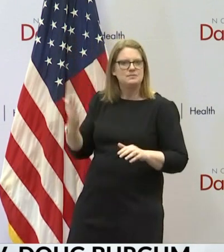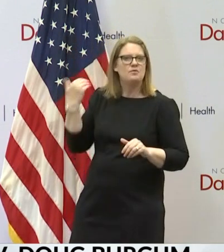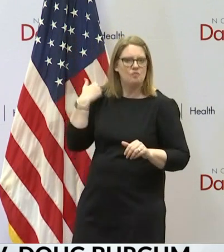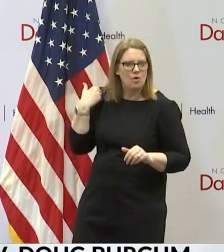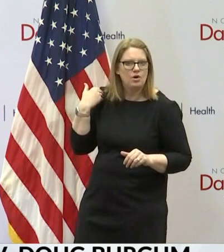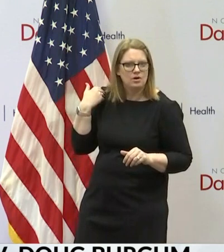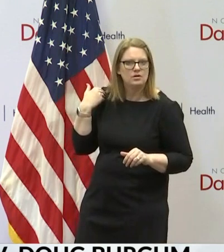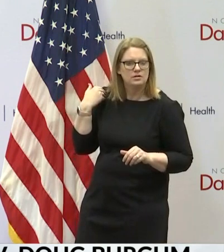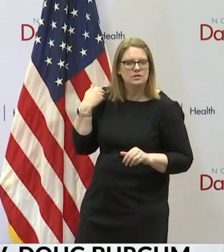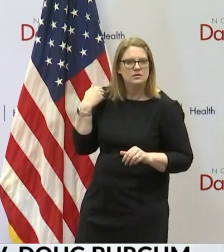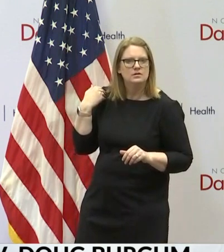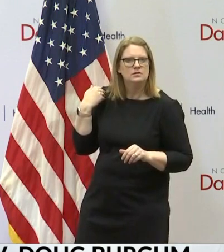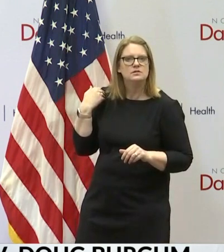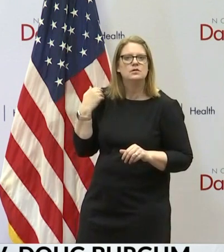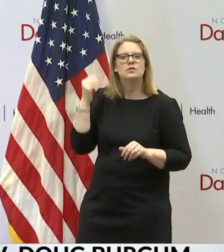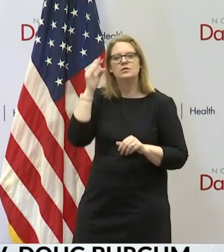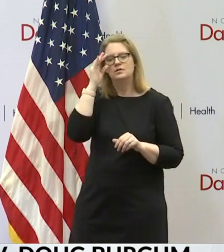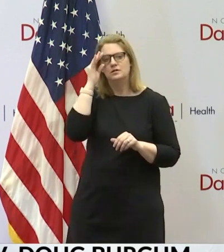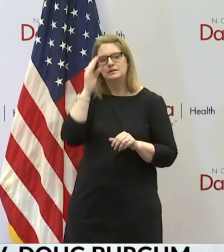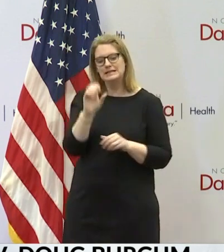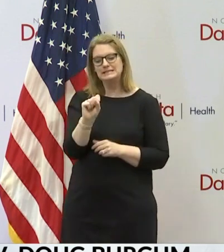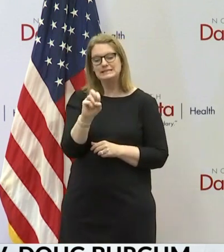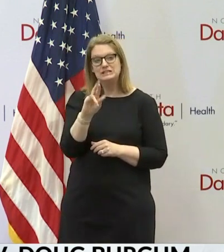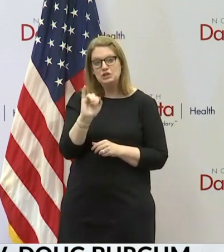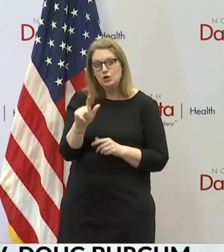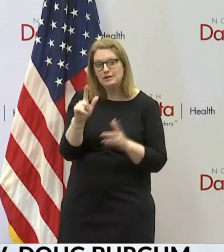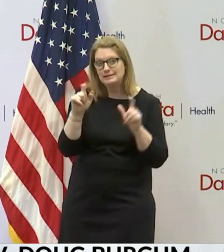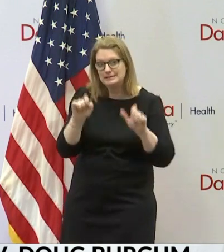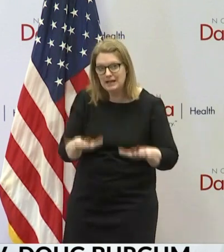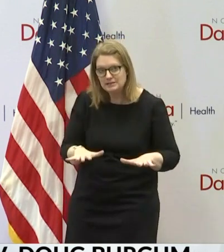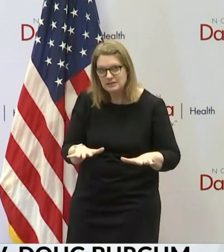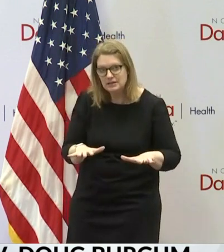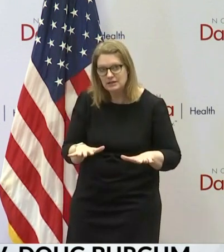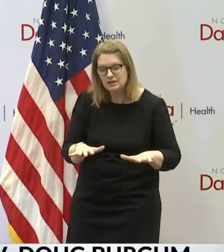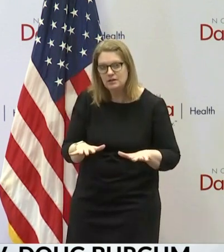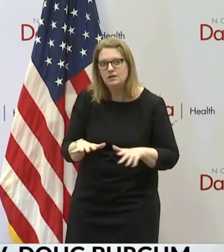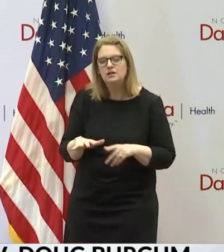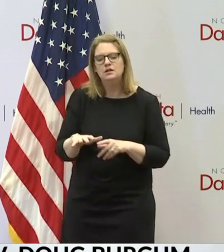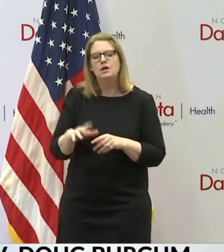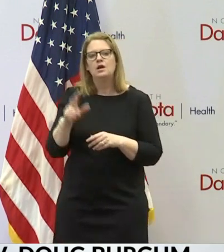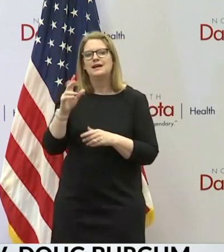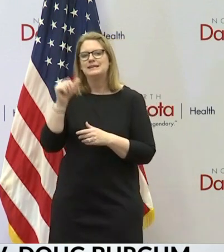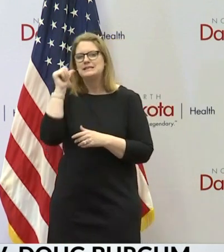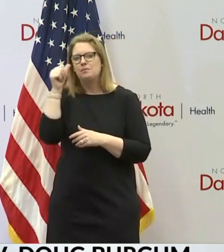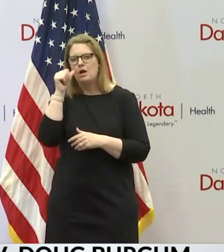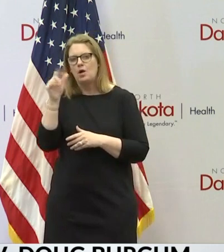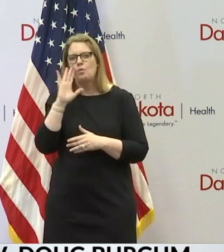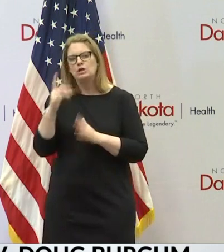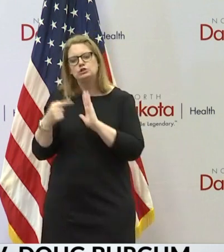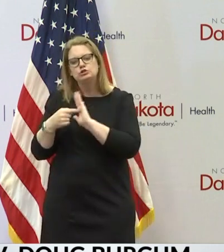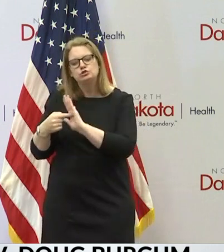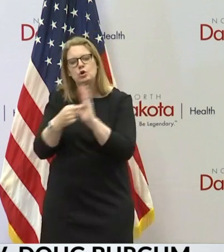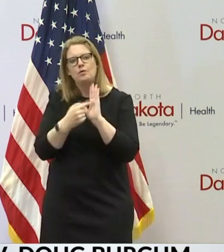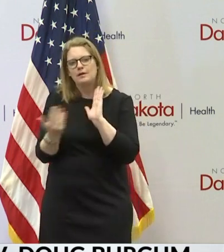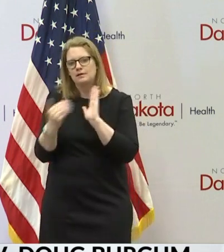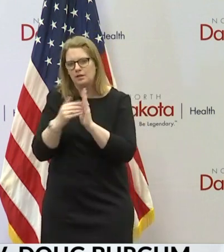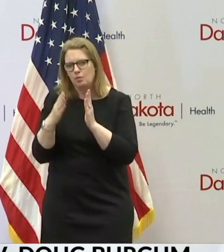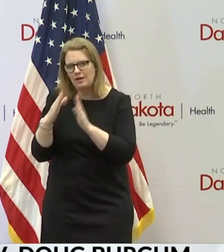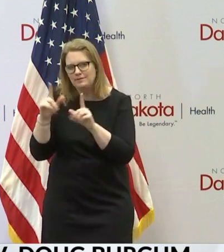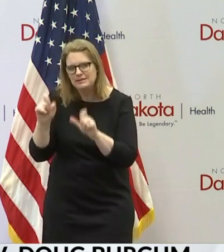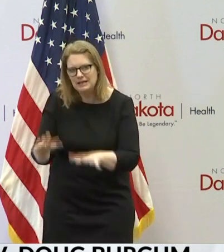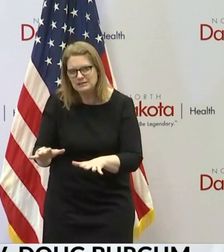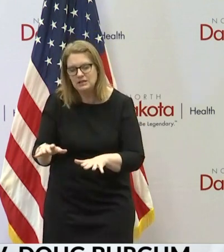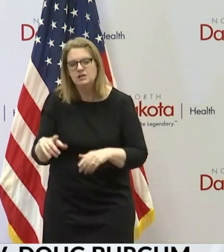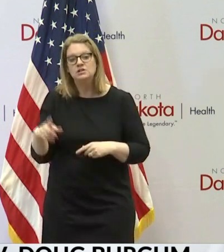tested earlier. And so again, this serial testing, we'll be tomorrow introducing a new way of displaying our testing to help the